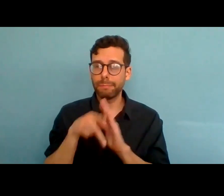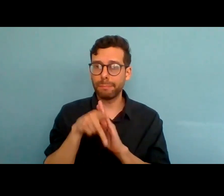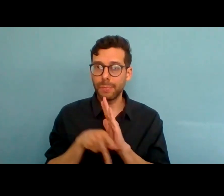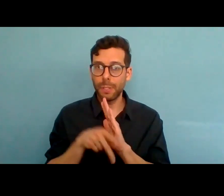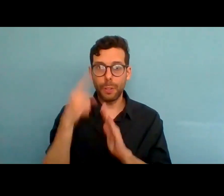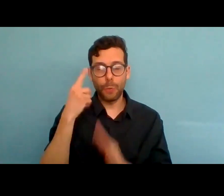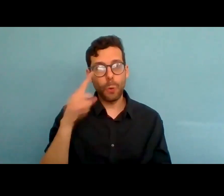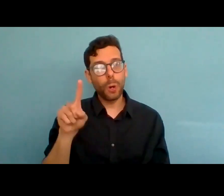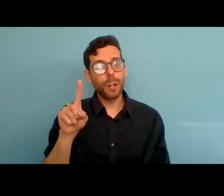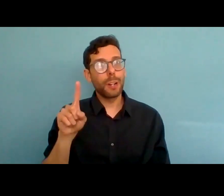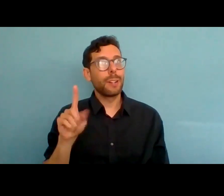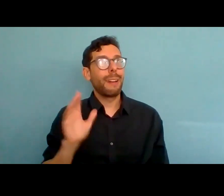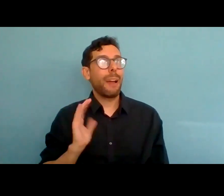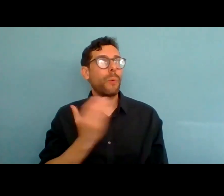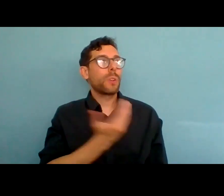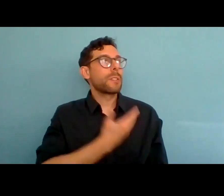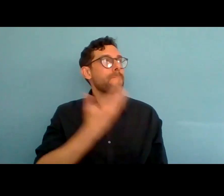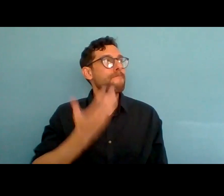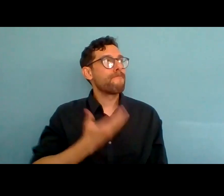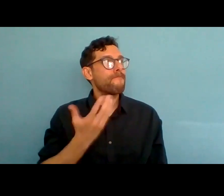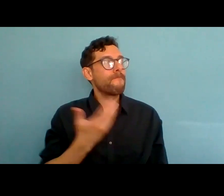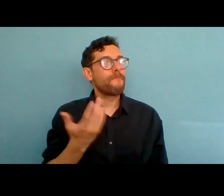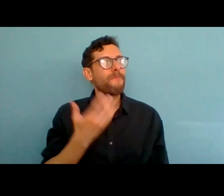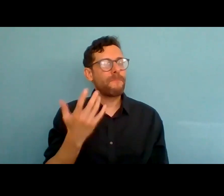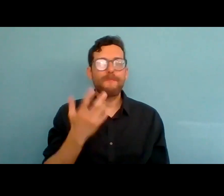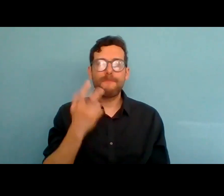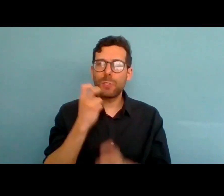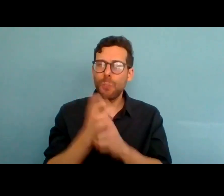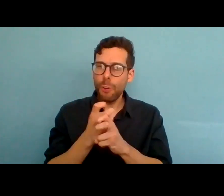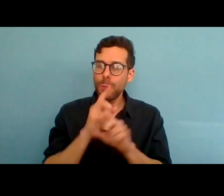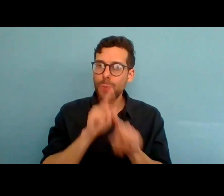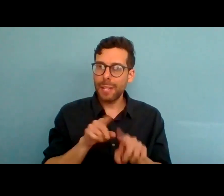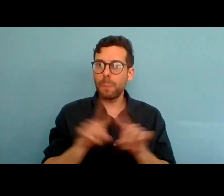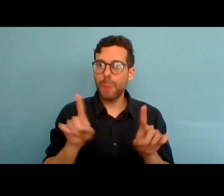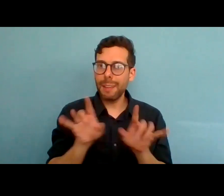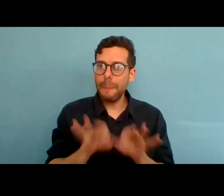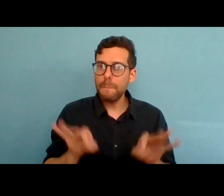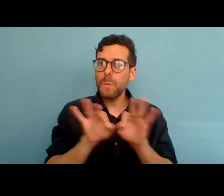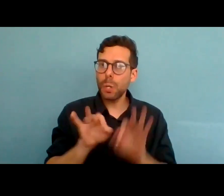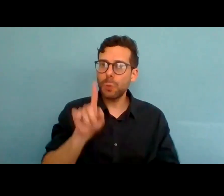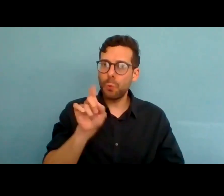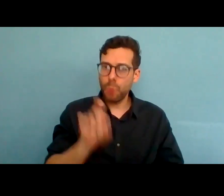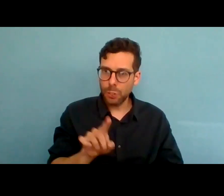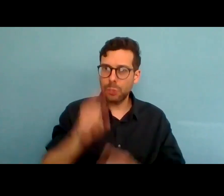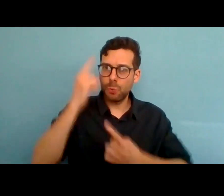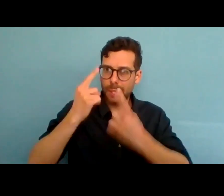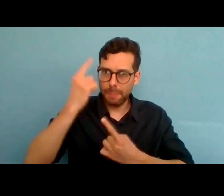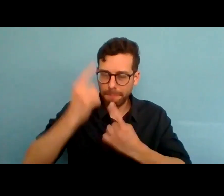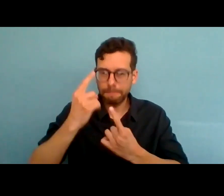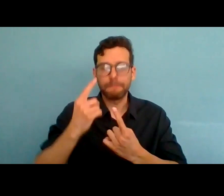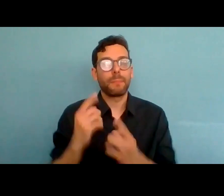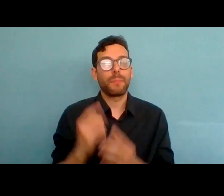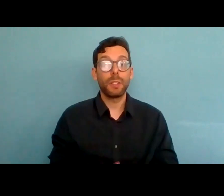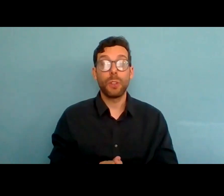it's a little bit difficult to answer, but I think it's an important question to think through. Some of it is that the